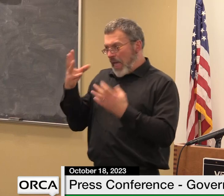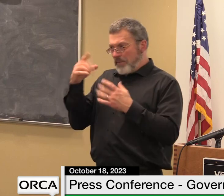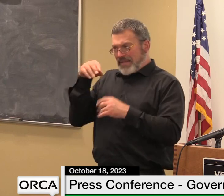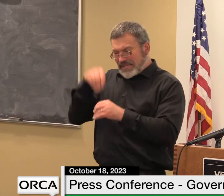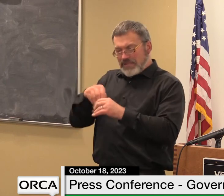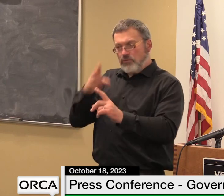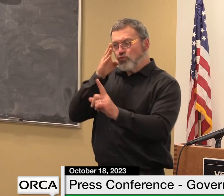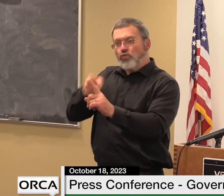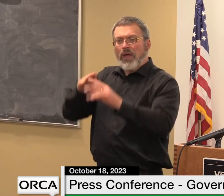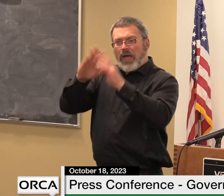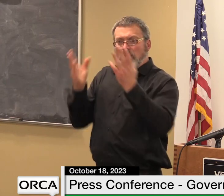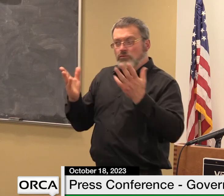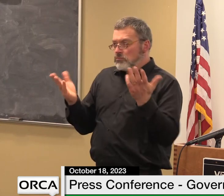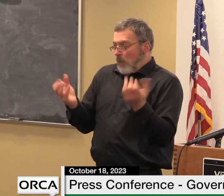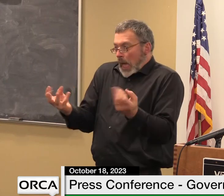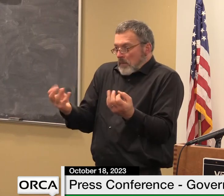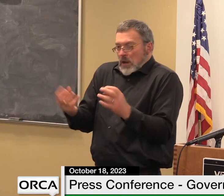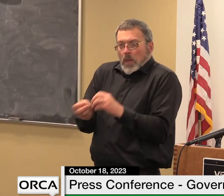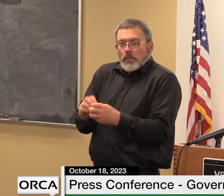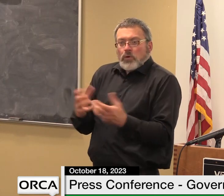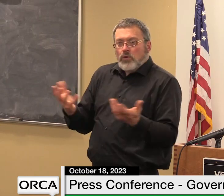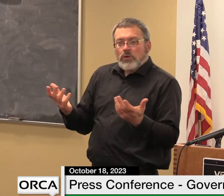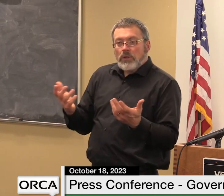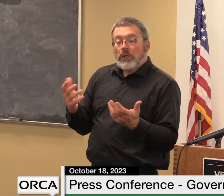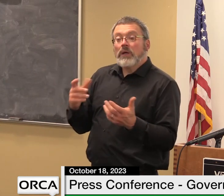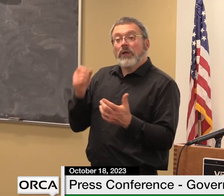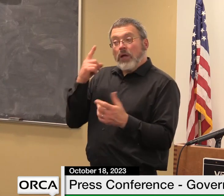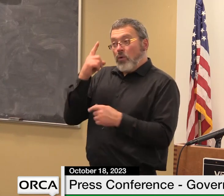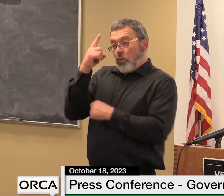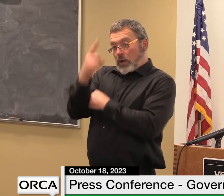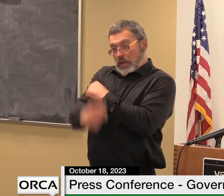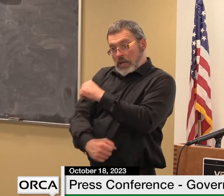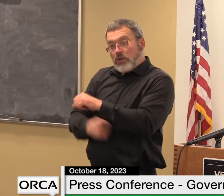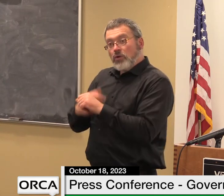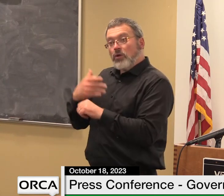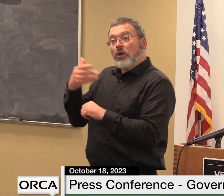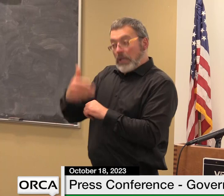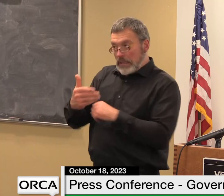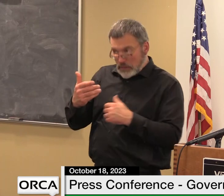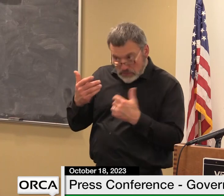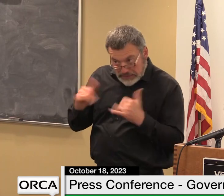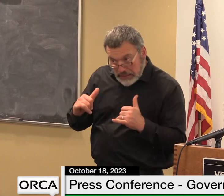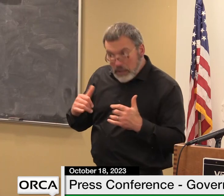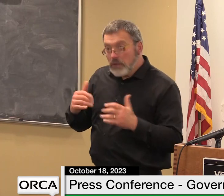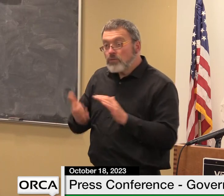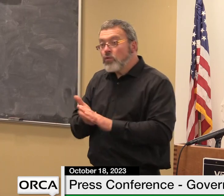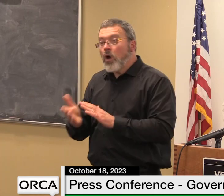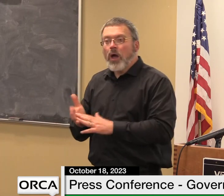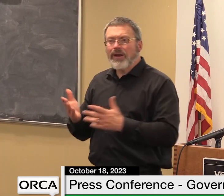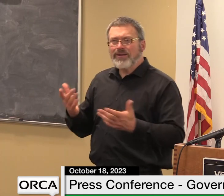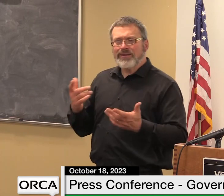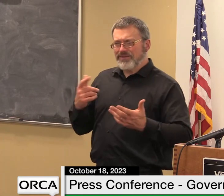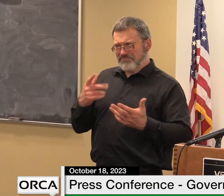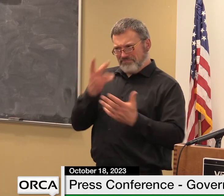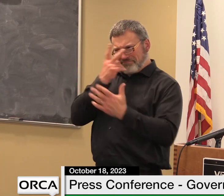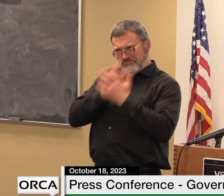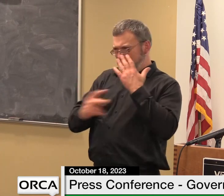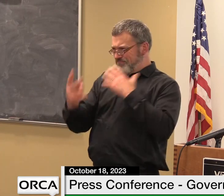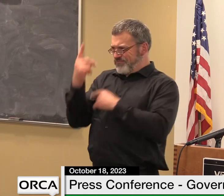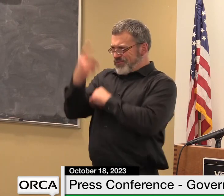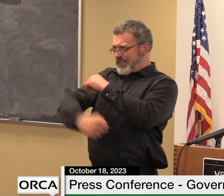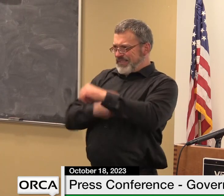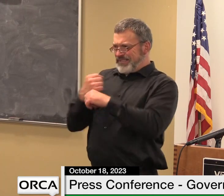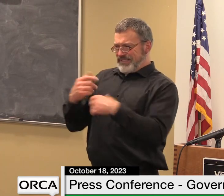with, much less how they'll be, you know, come spring, getting through the winter. They may have